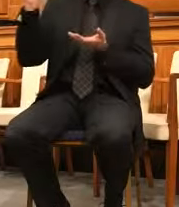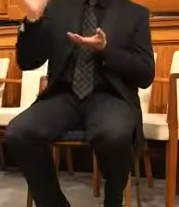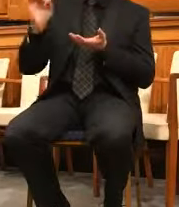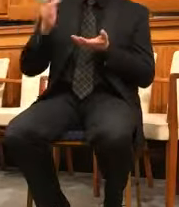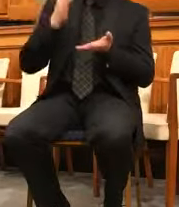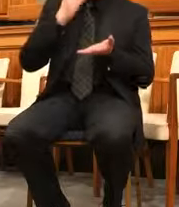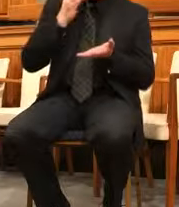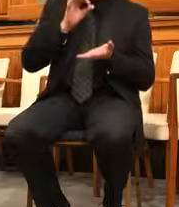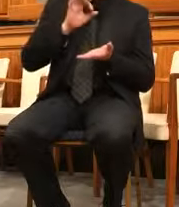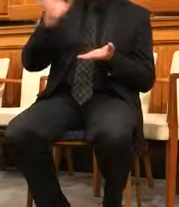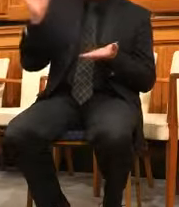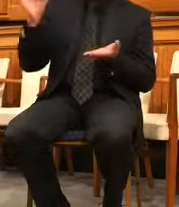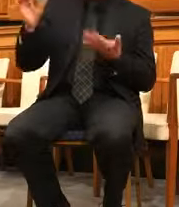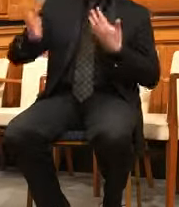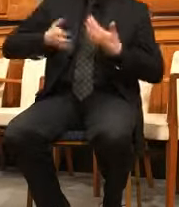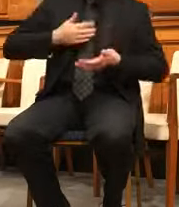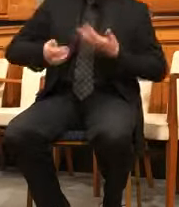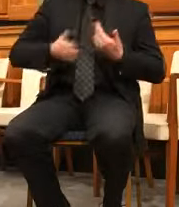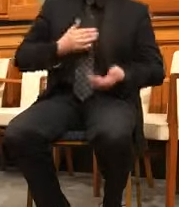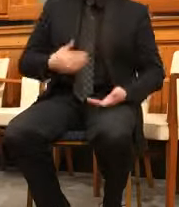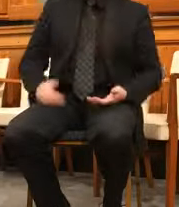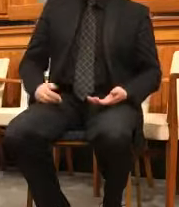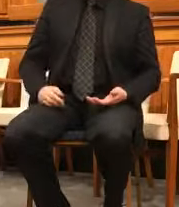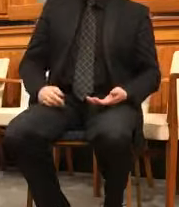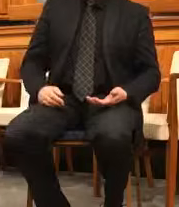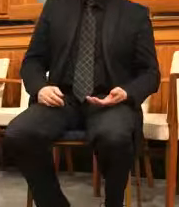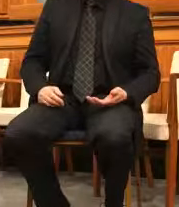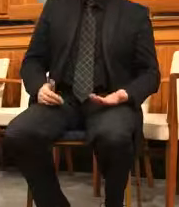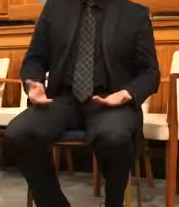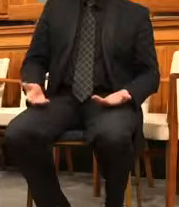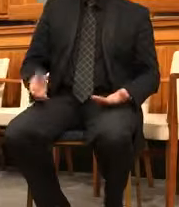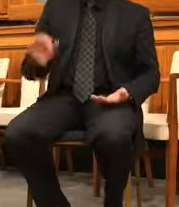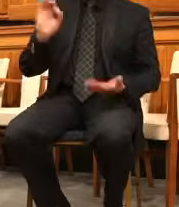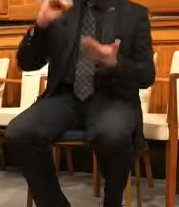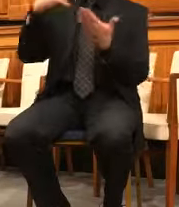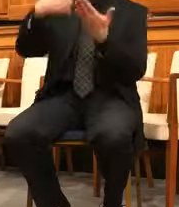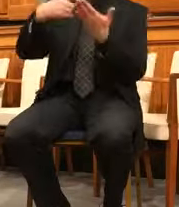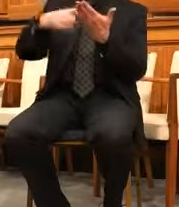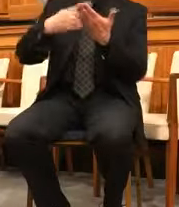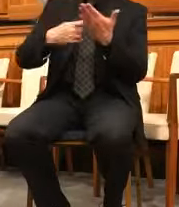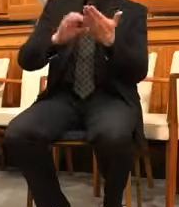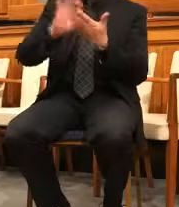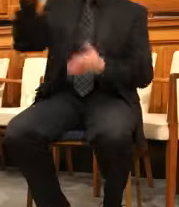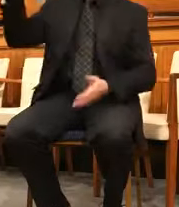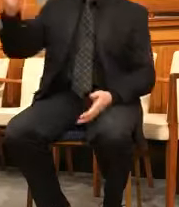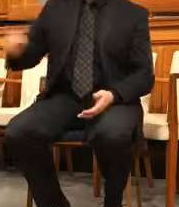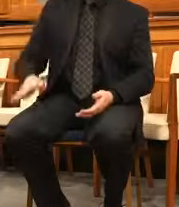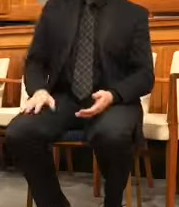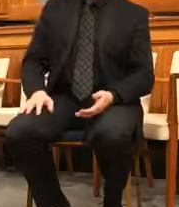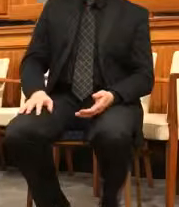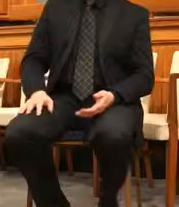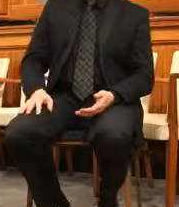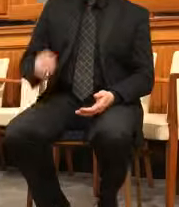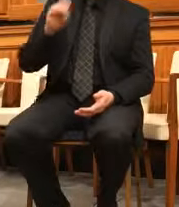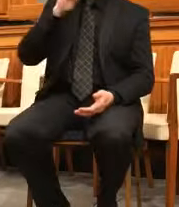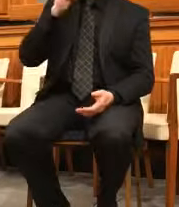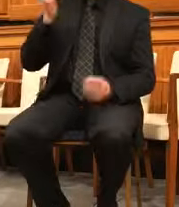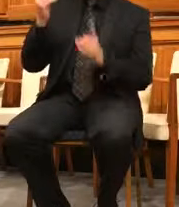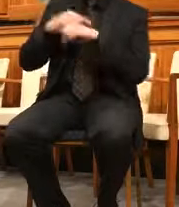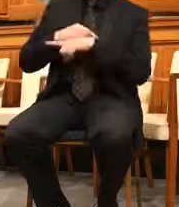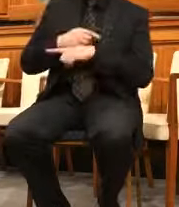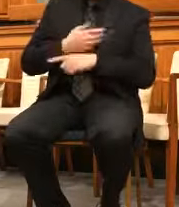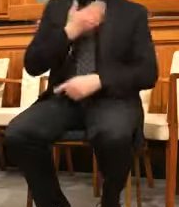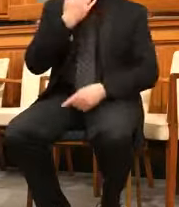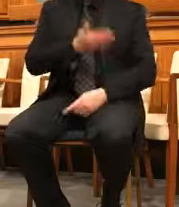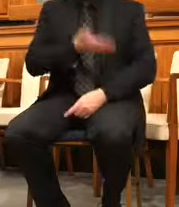it, with no terms, no conditions, that we can just take Him for granted and